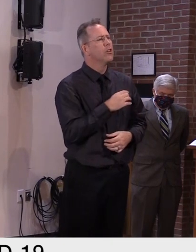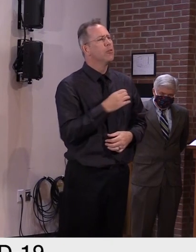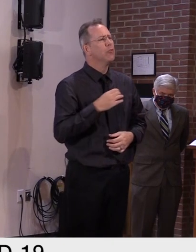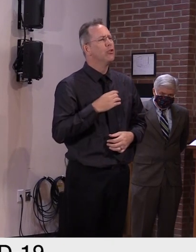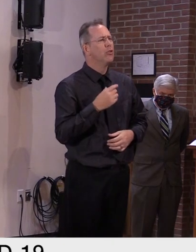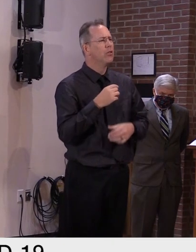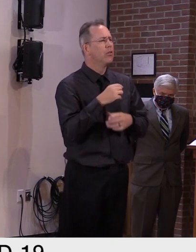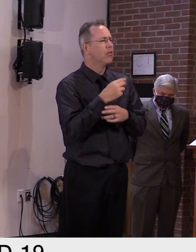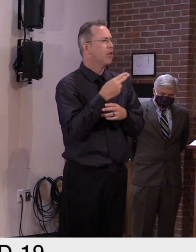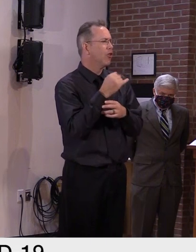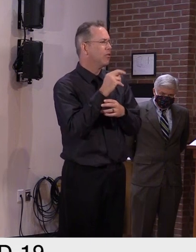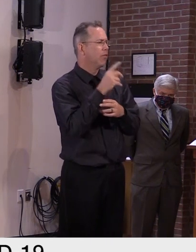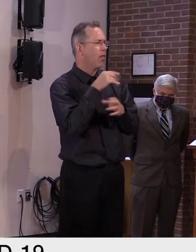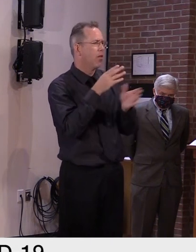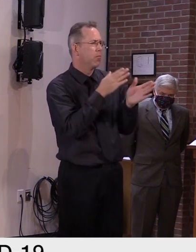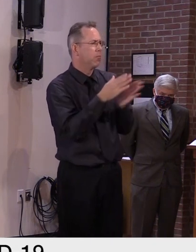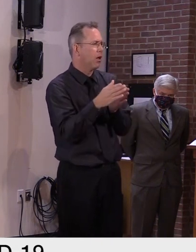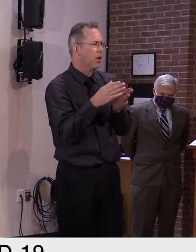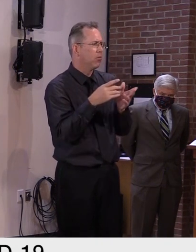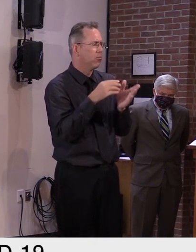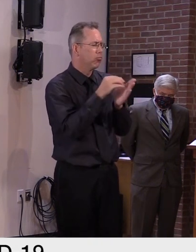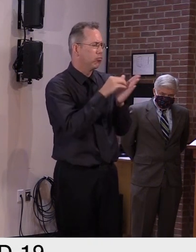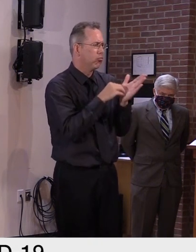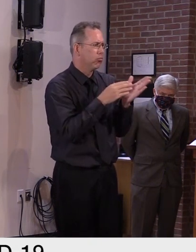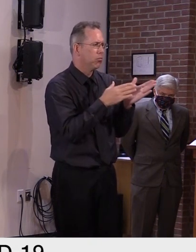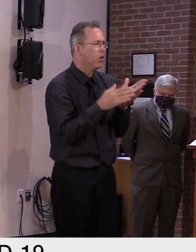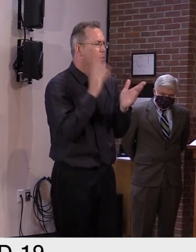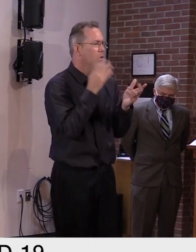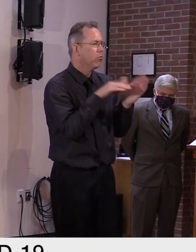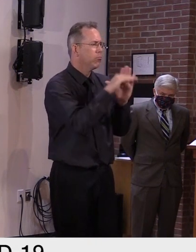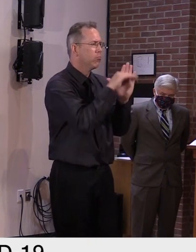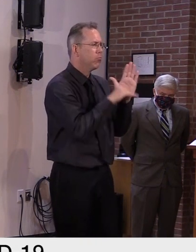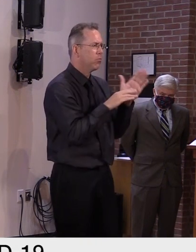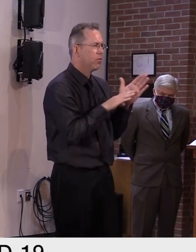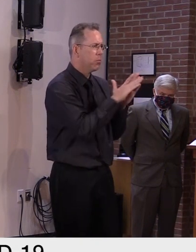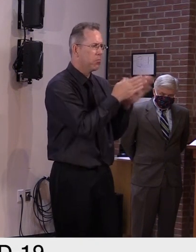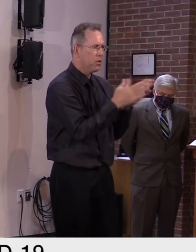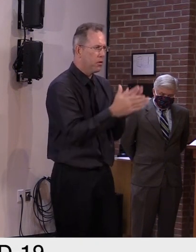Do you see schools going to remote learning during that period?